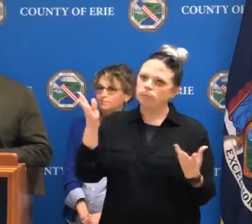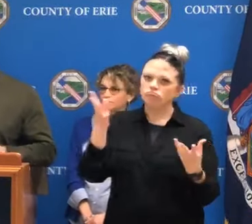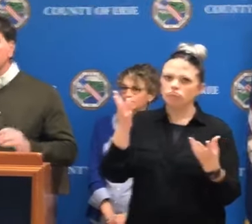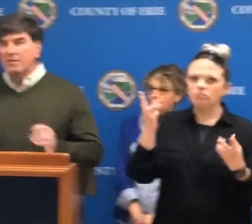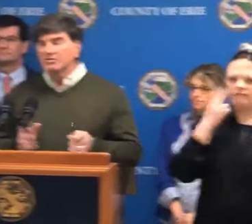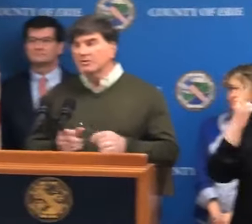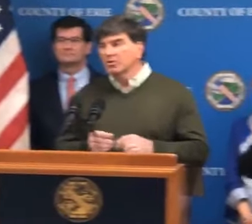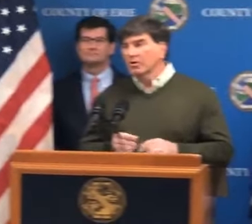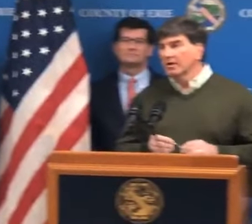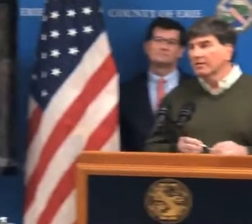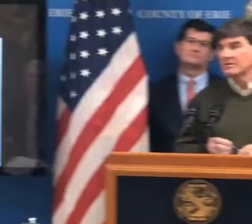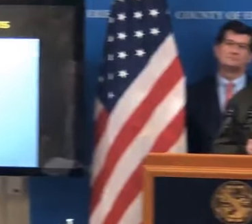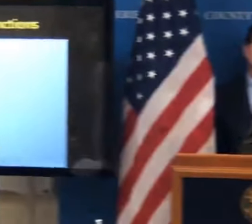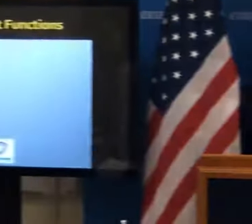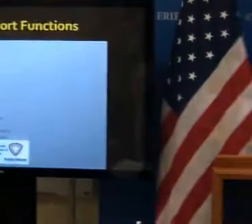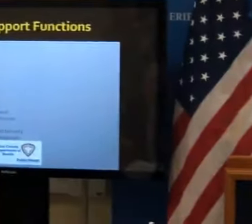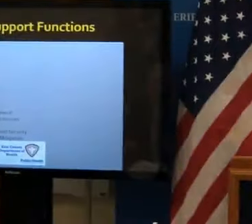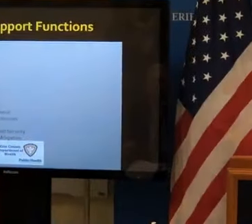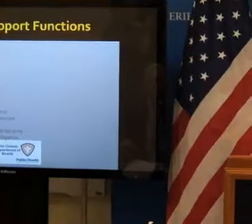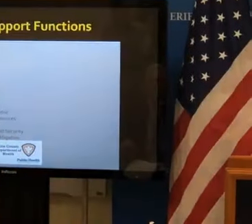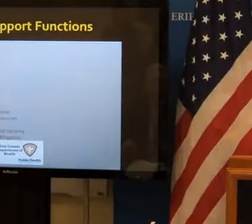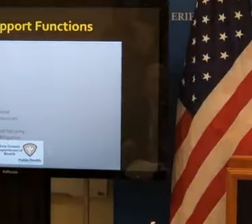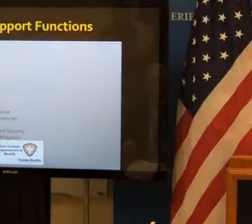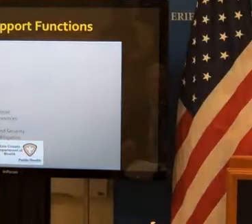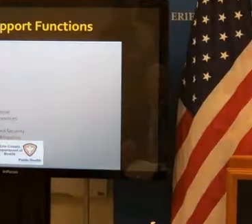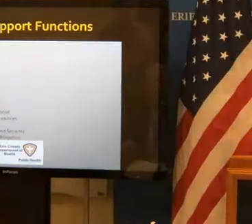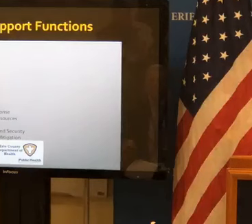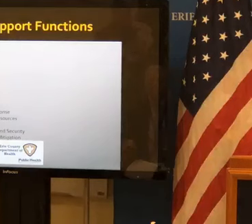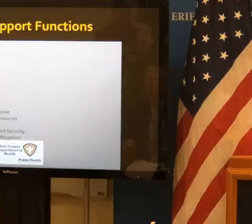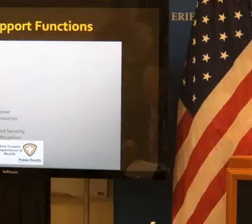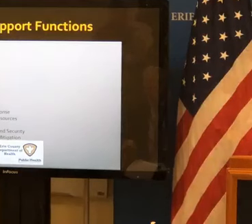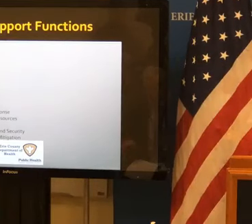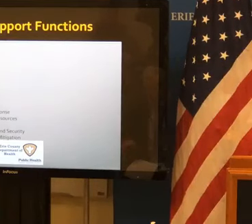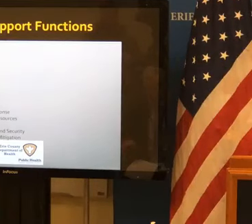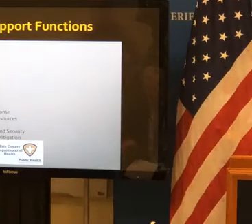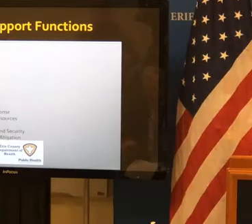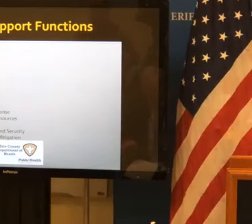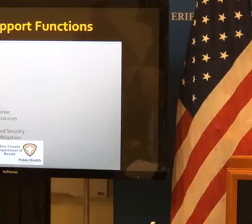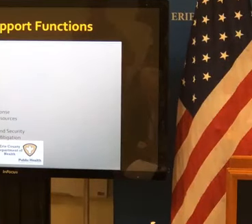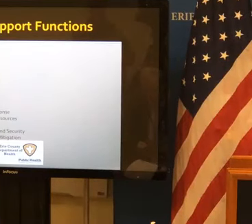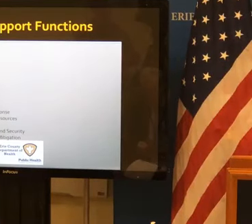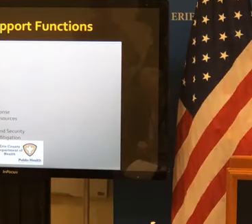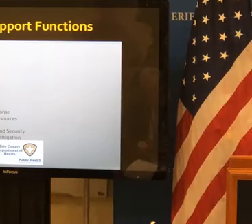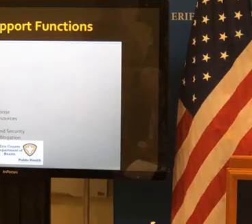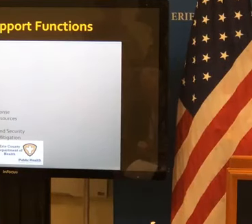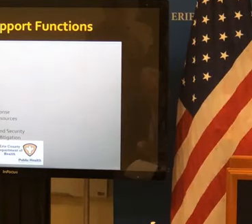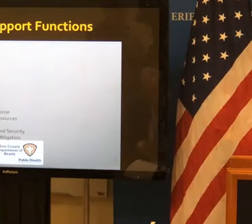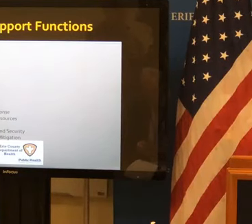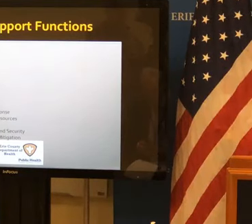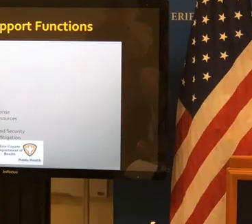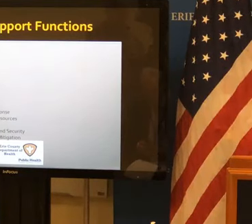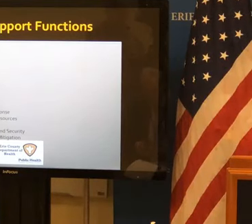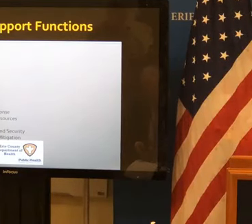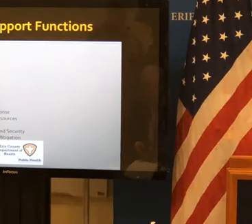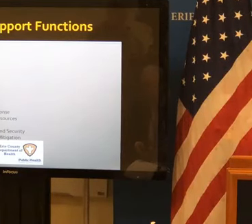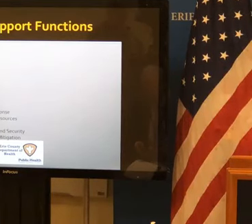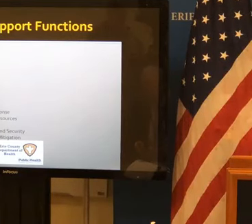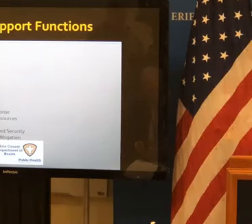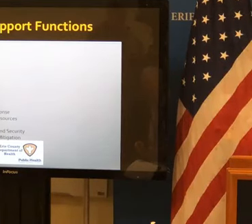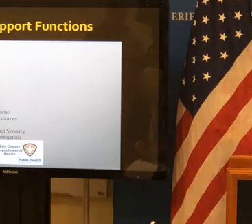think, especially during this particular incident, it's absolutely critical that you understand exactly how the